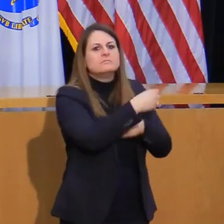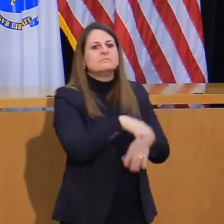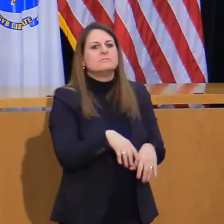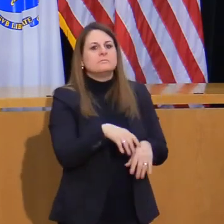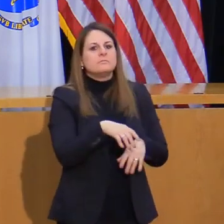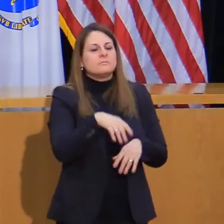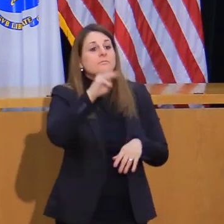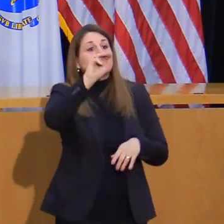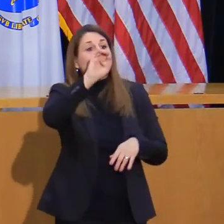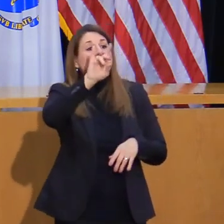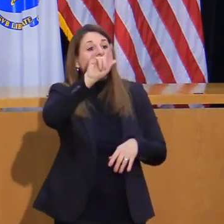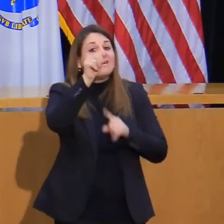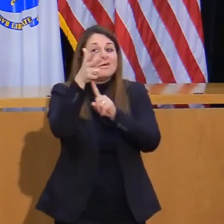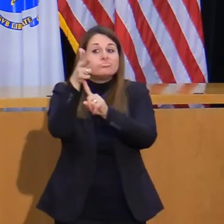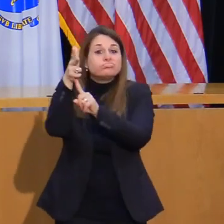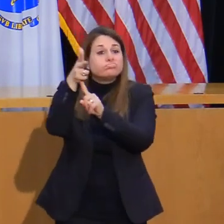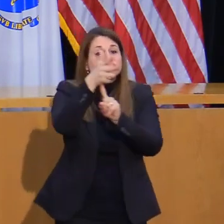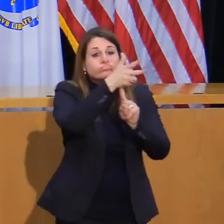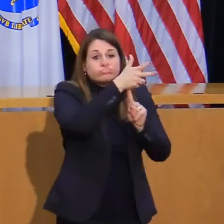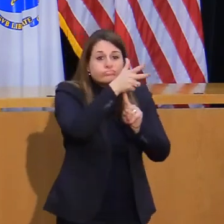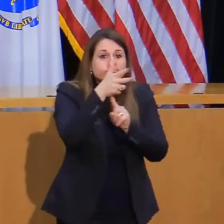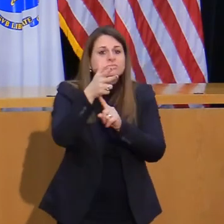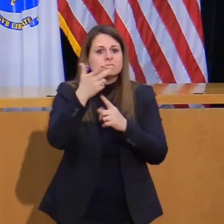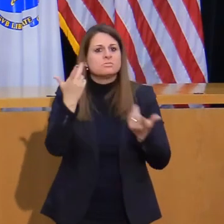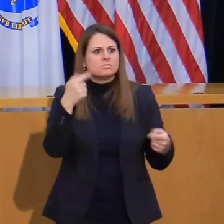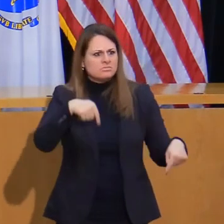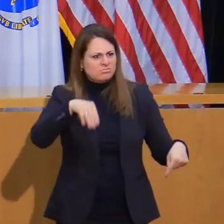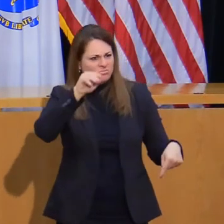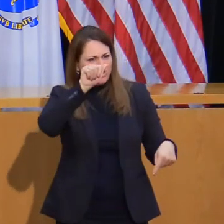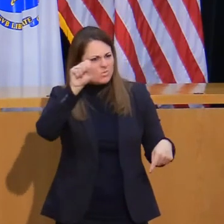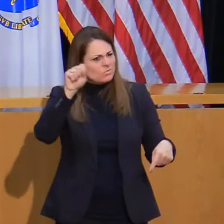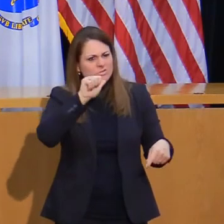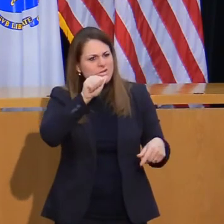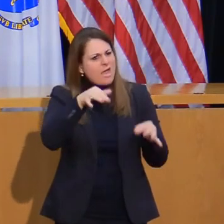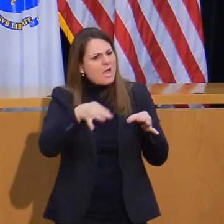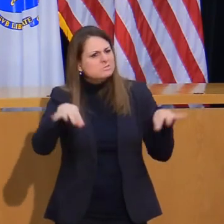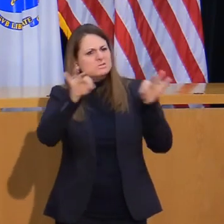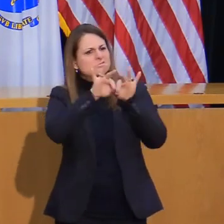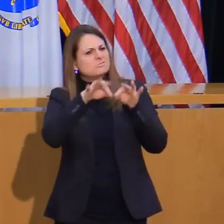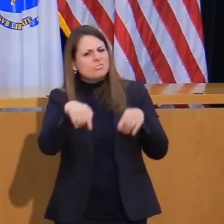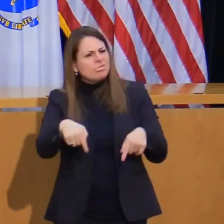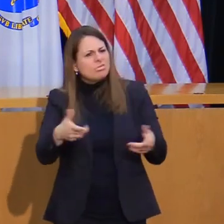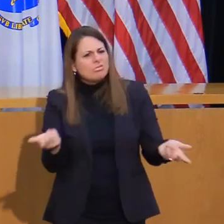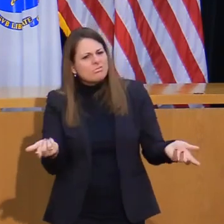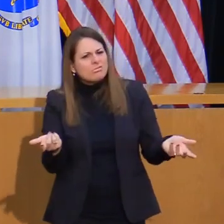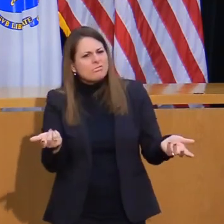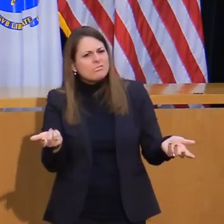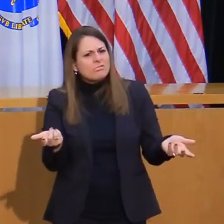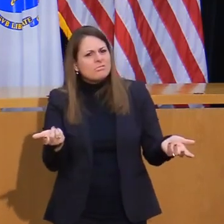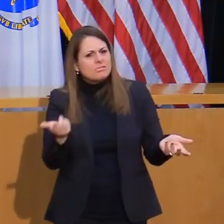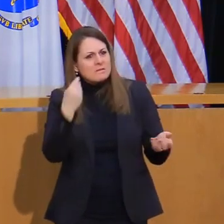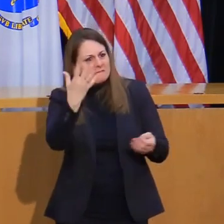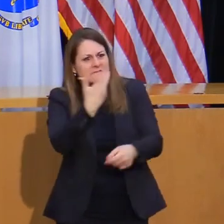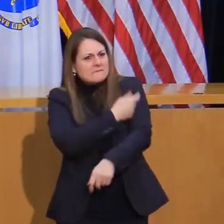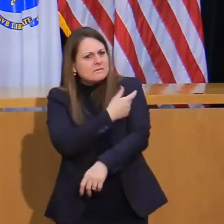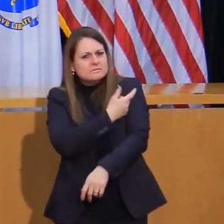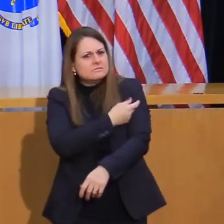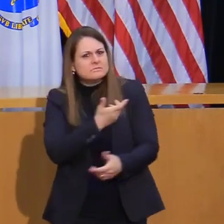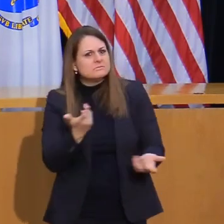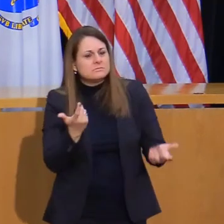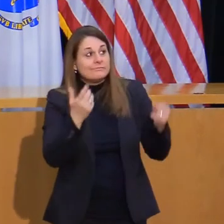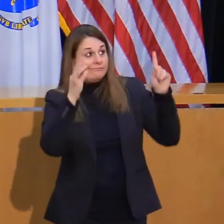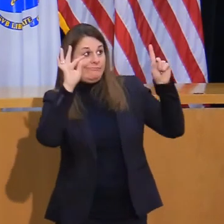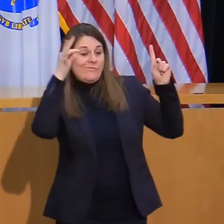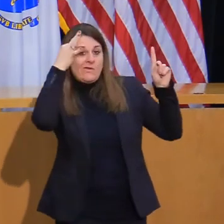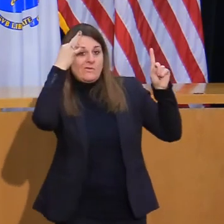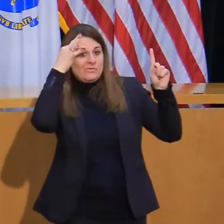confusion, bringing those people into the state program? Okay, I'm not familiar with, when did they announce this? American